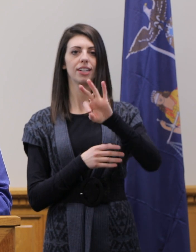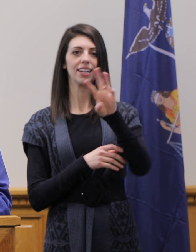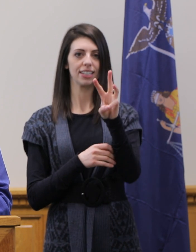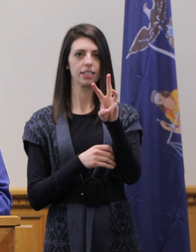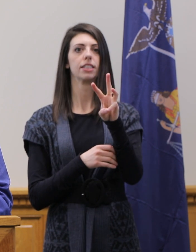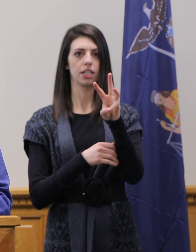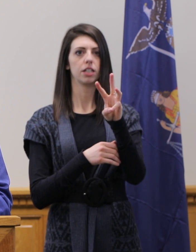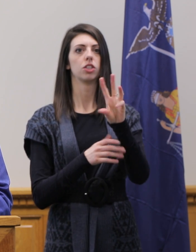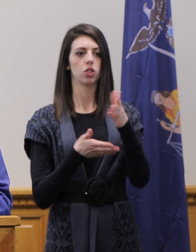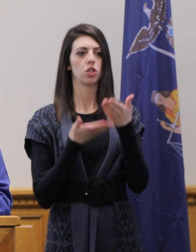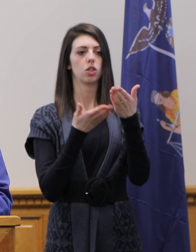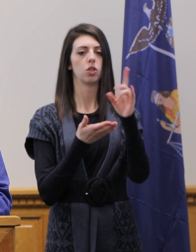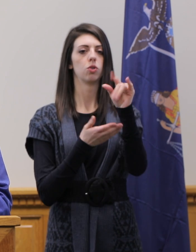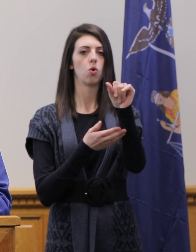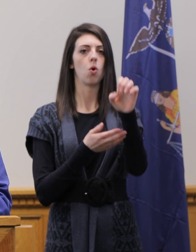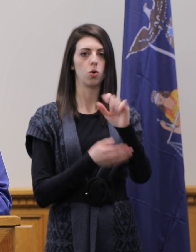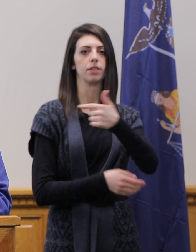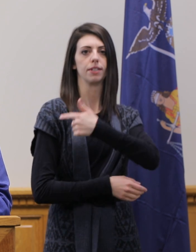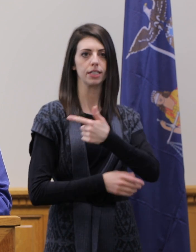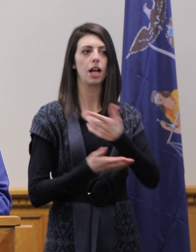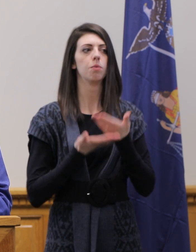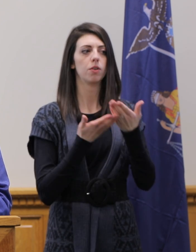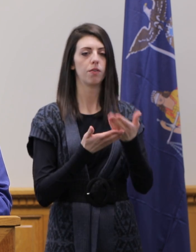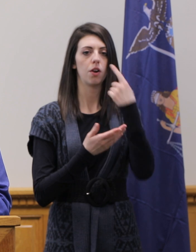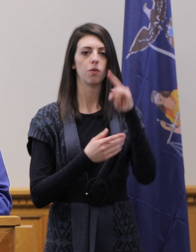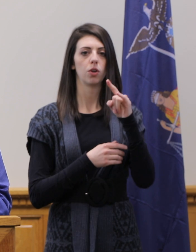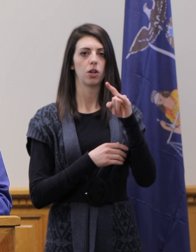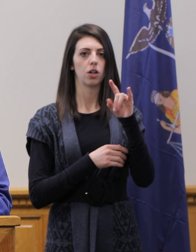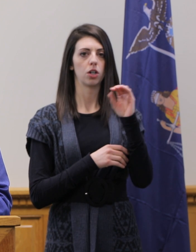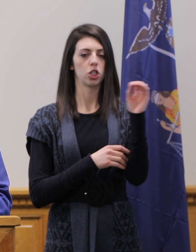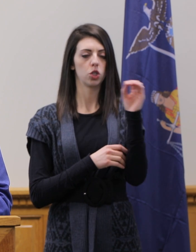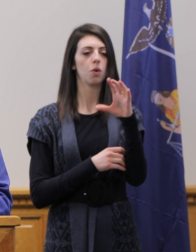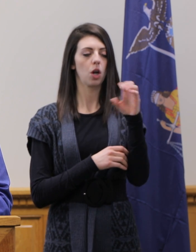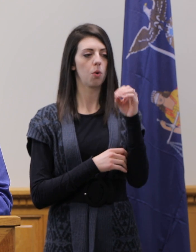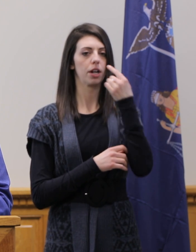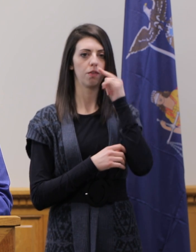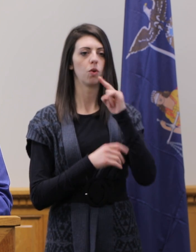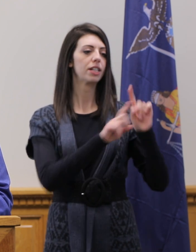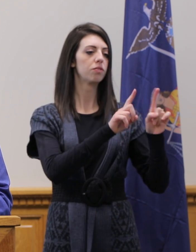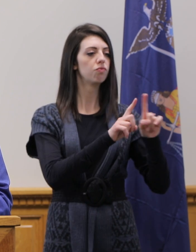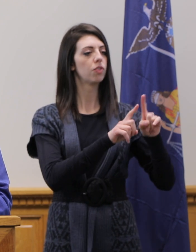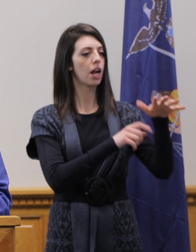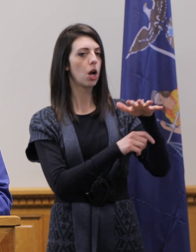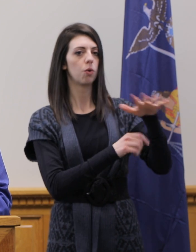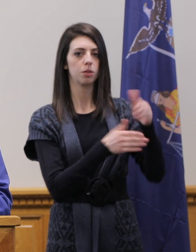13,796 doses have been administered in Oswego County through the various authorized vaccinators. Of these,